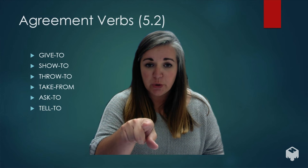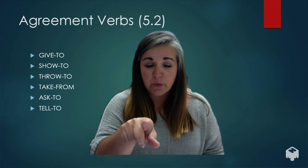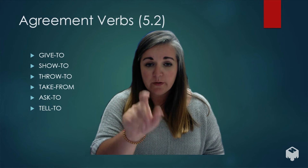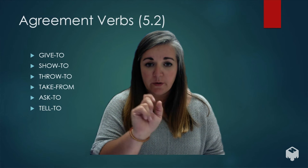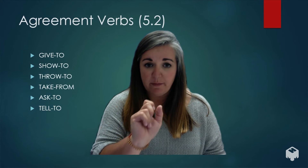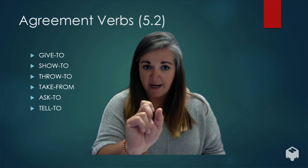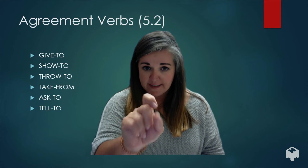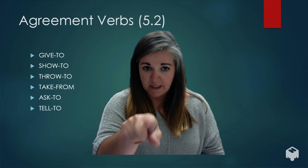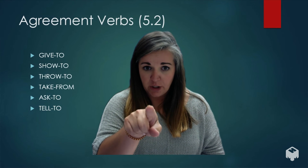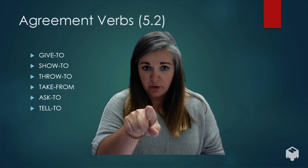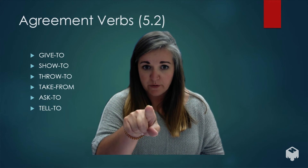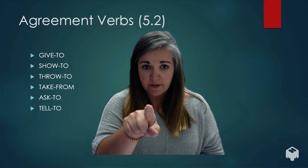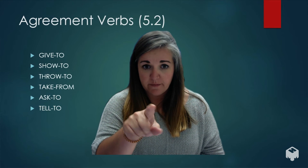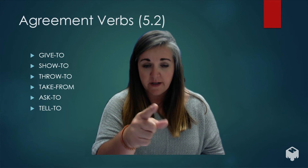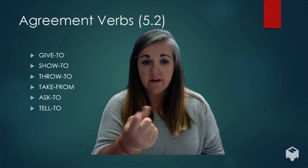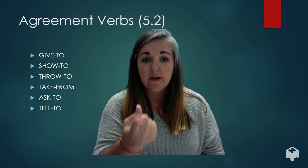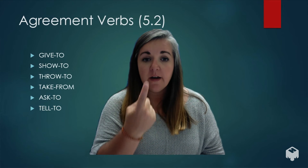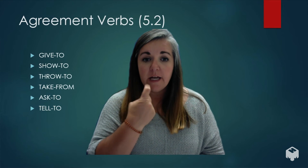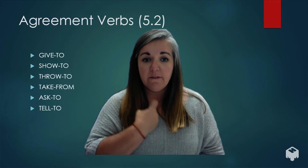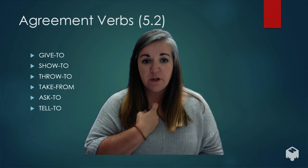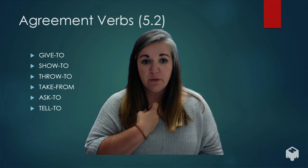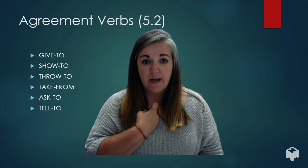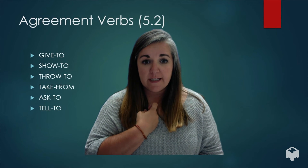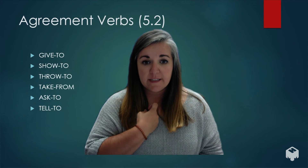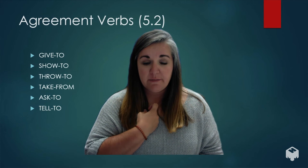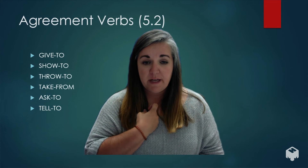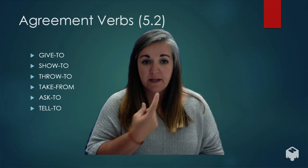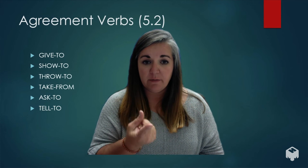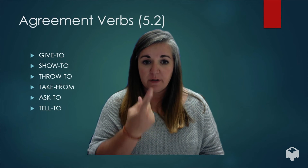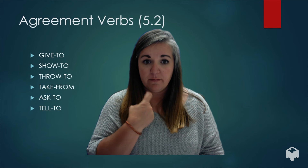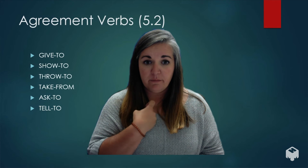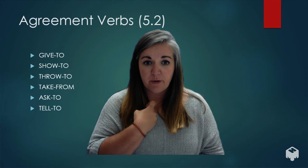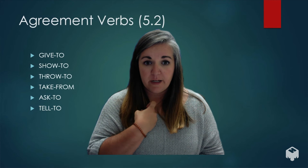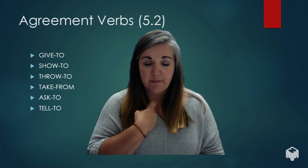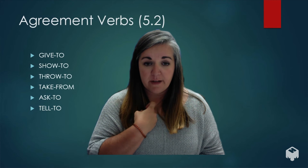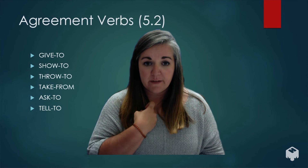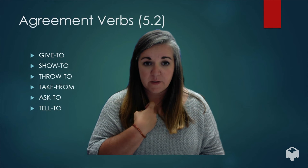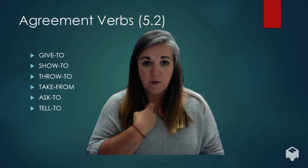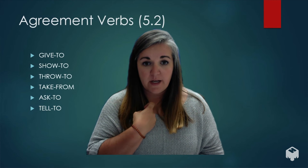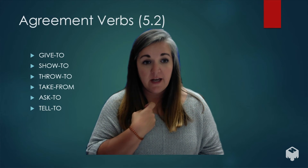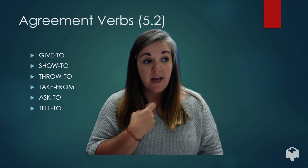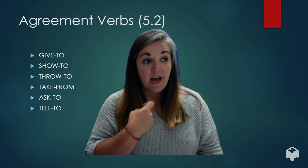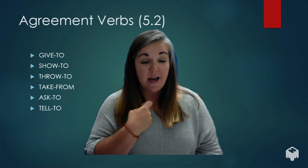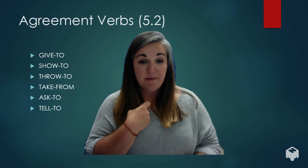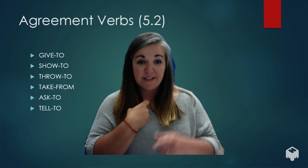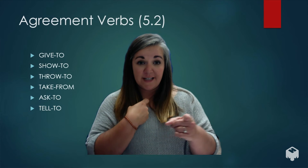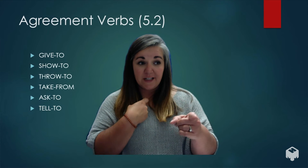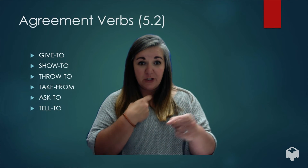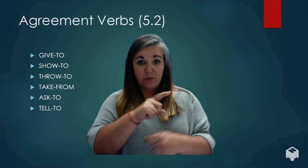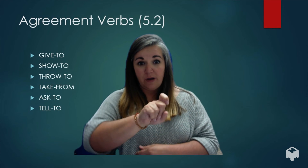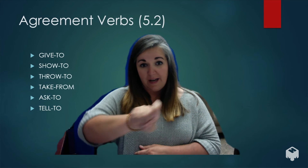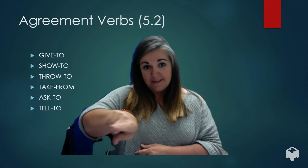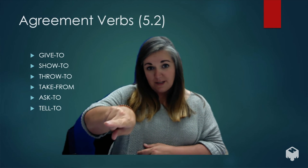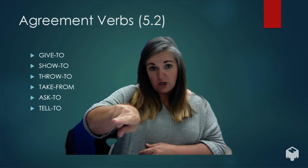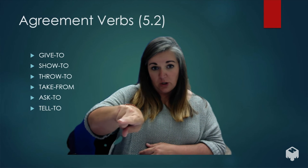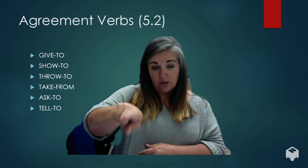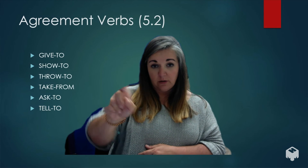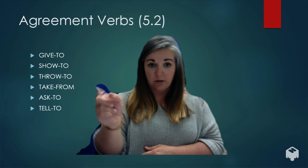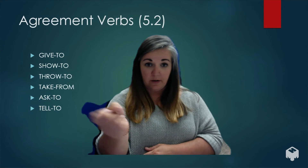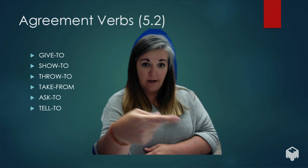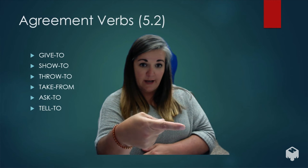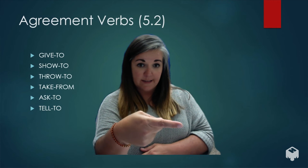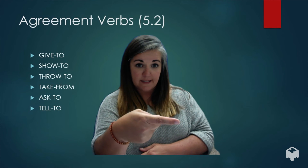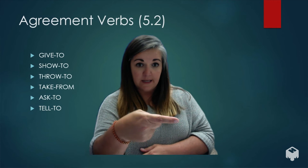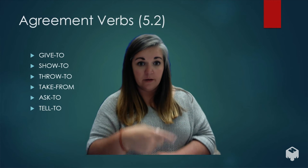Ask to, so I'm asking you something. If you ask me, I'm going to bring it back this way. I may say you ask